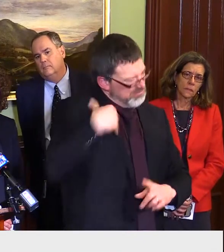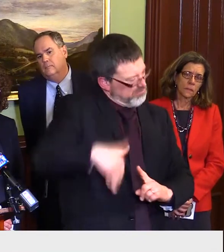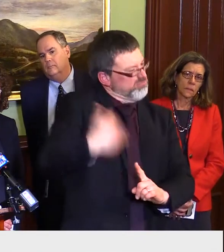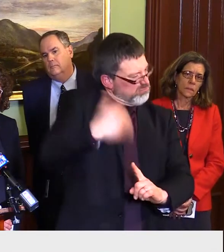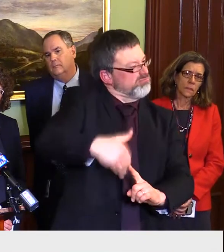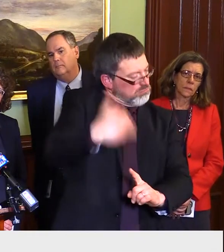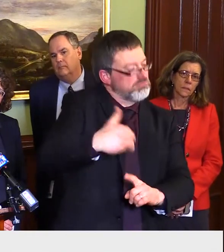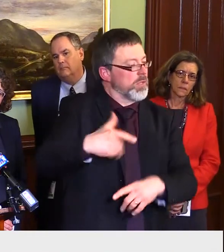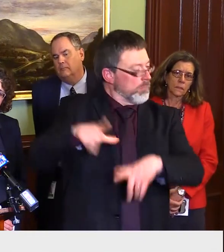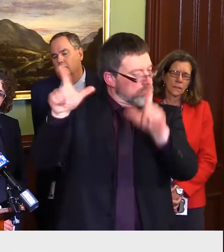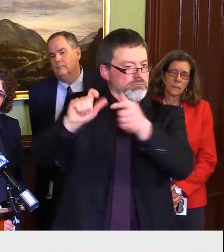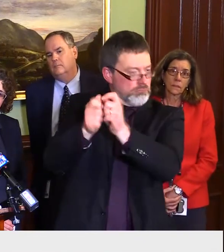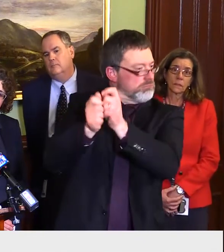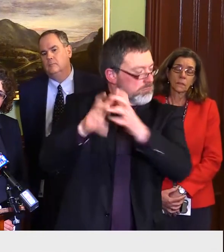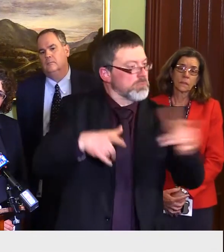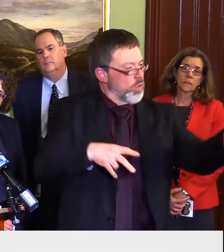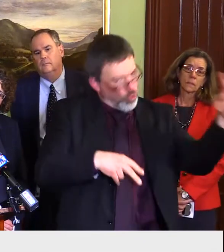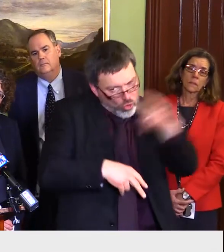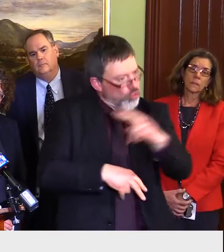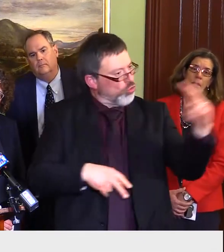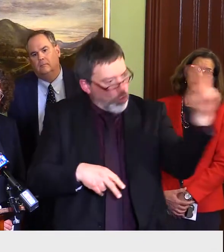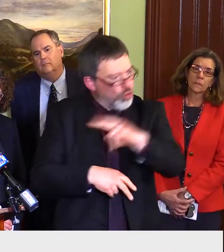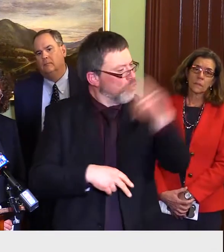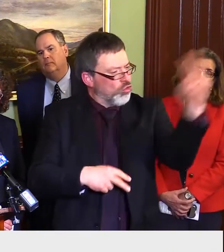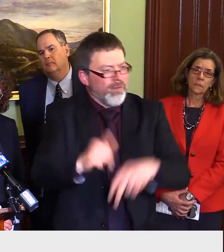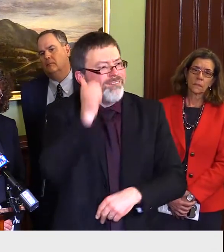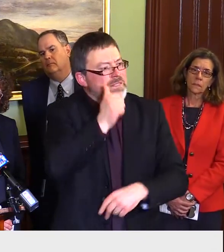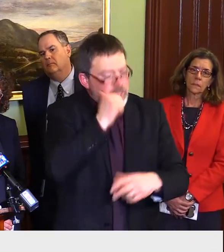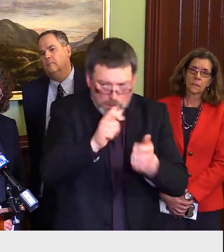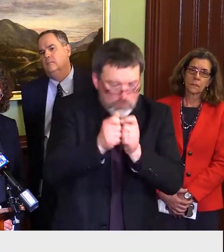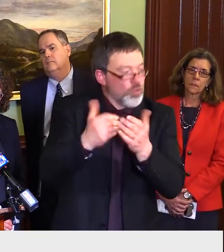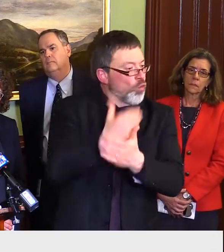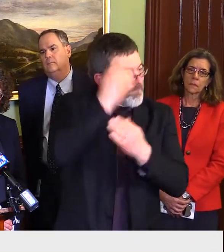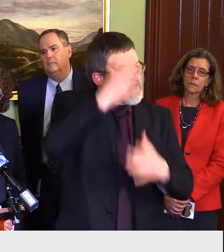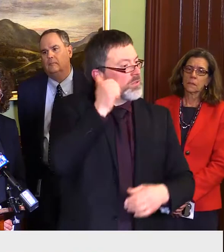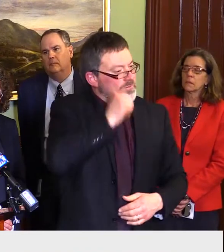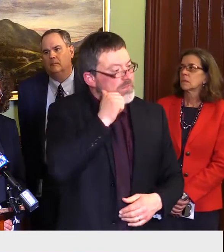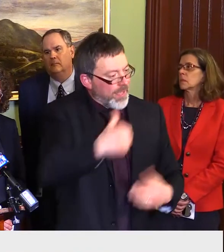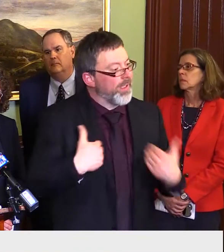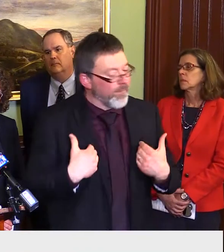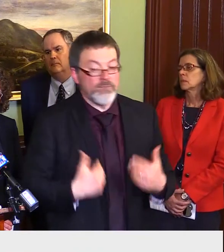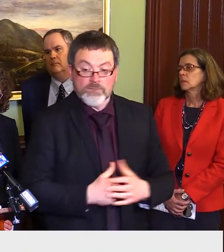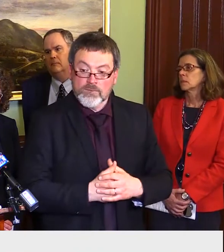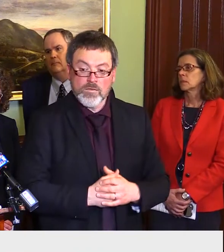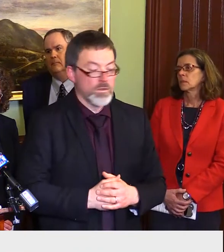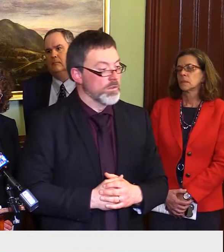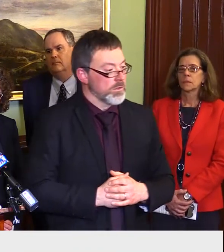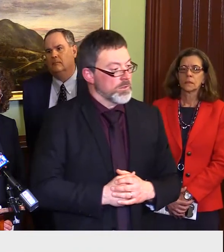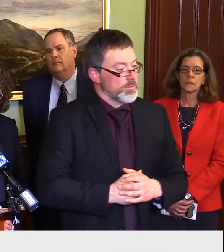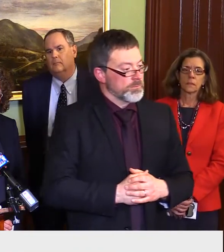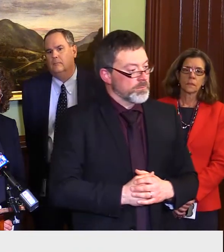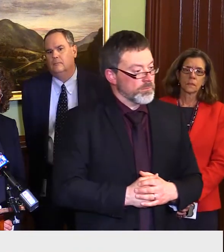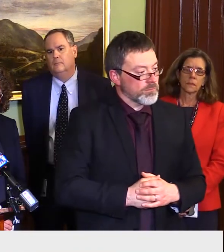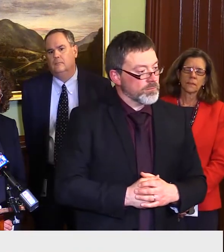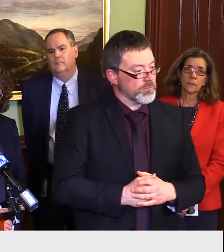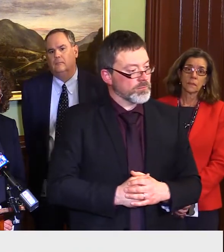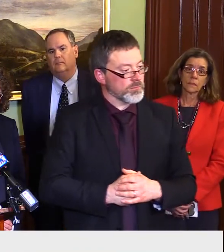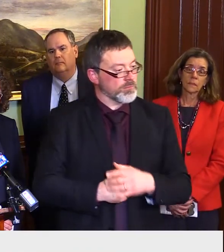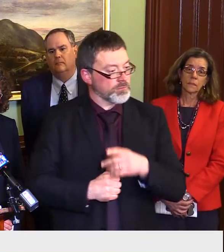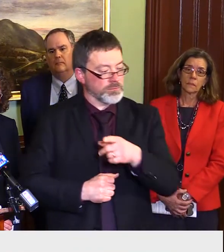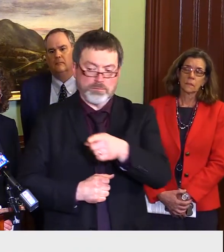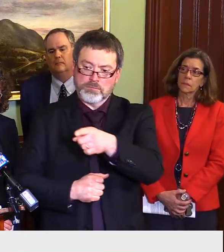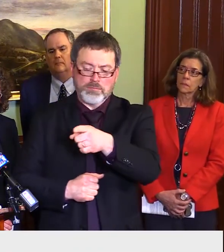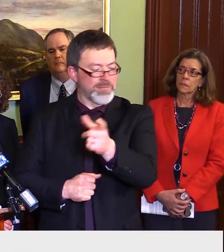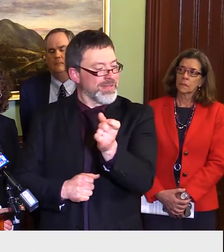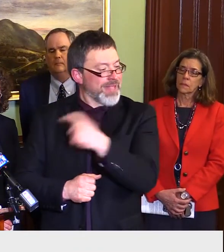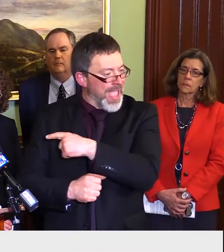administer some of these tests or go through the results. What sort of vetting are these companies going through? This is on a federal level, and I know that there are